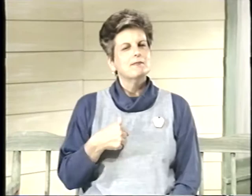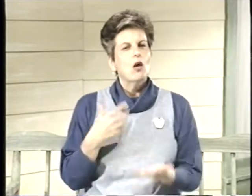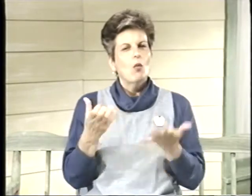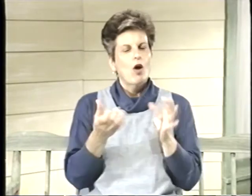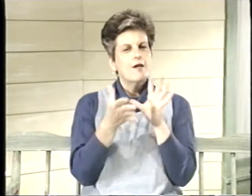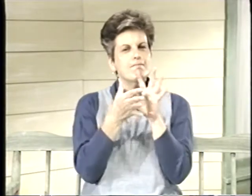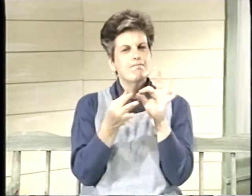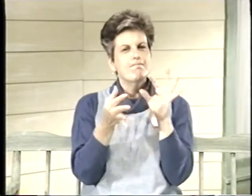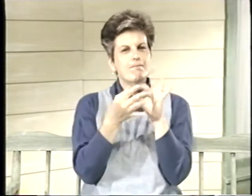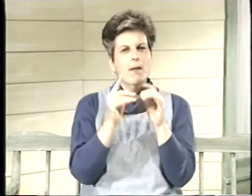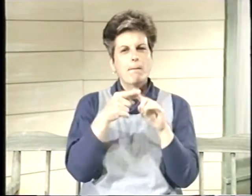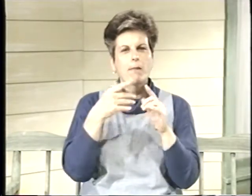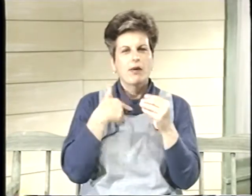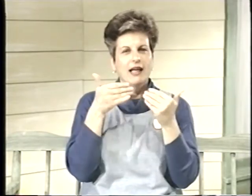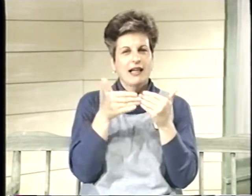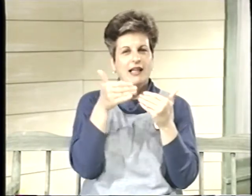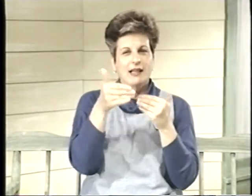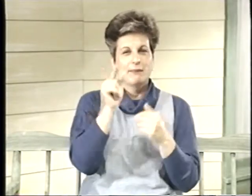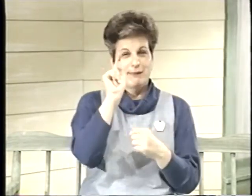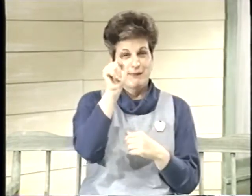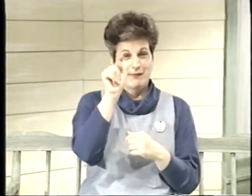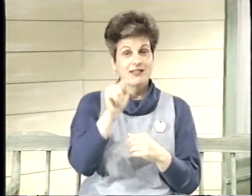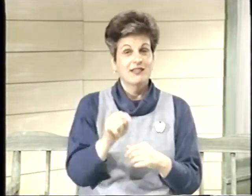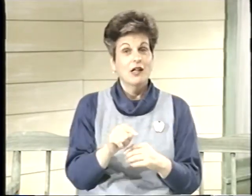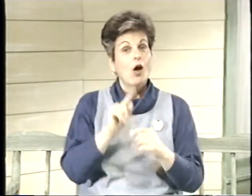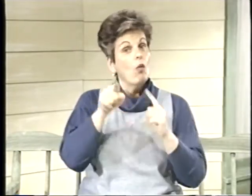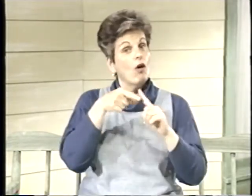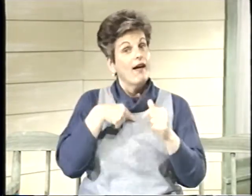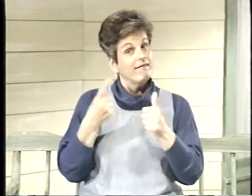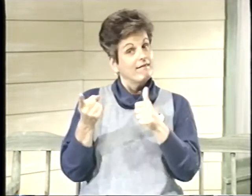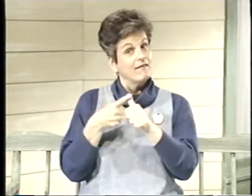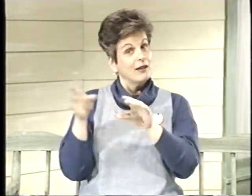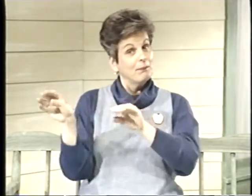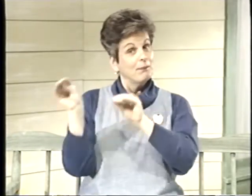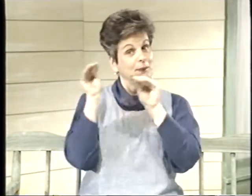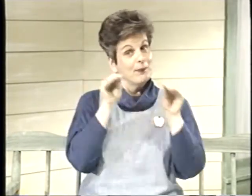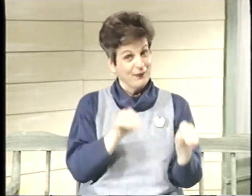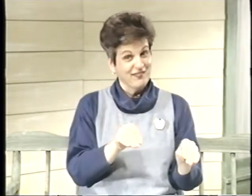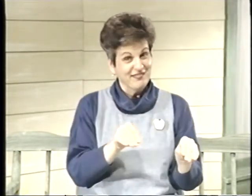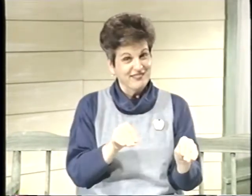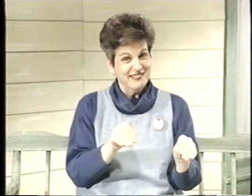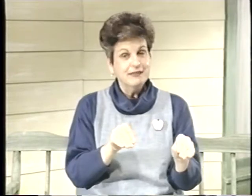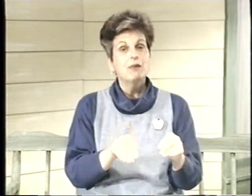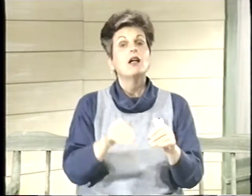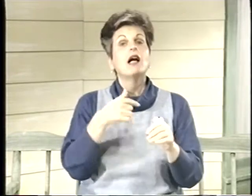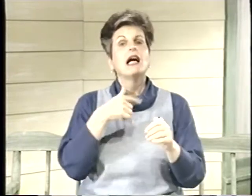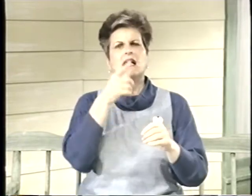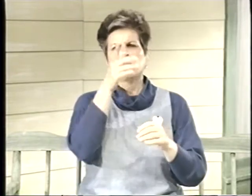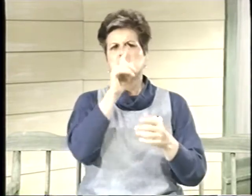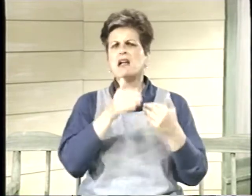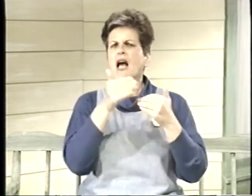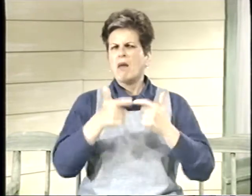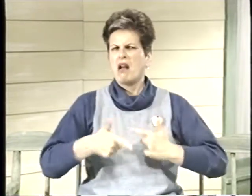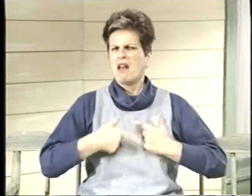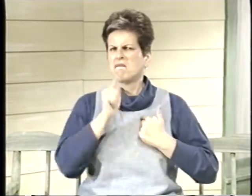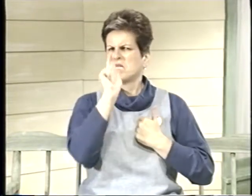I want to tell you a story about my neighbor. When I first moved here, my neighbor